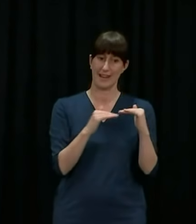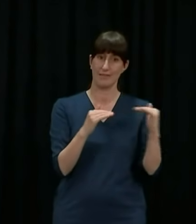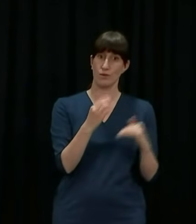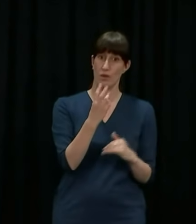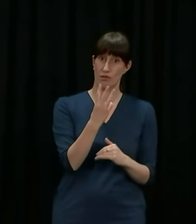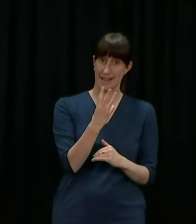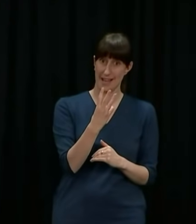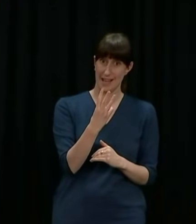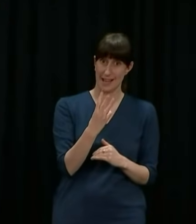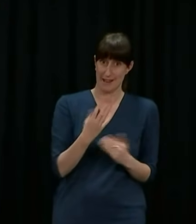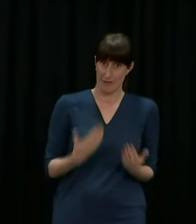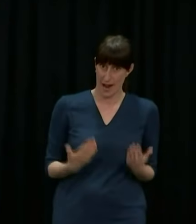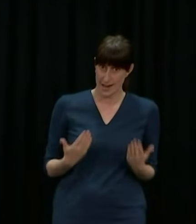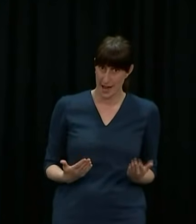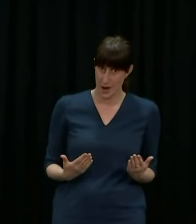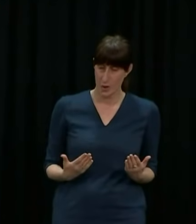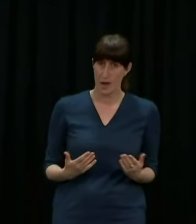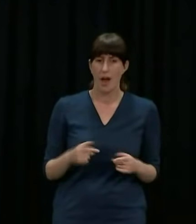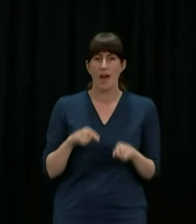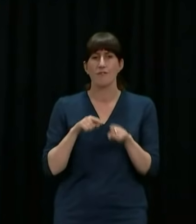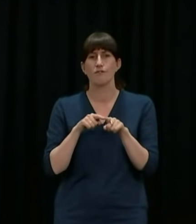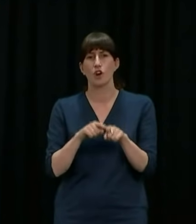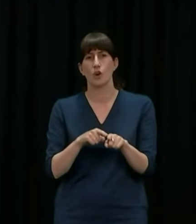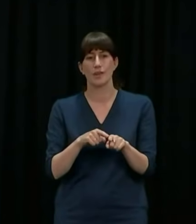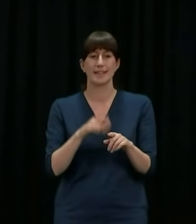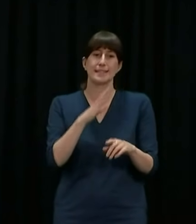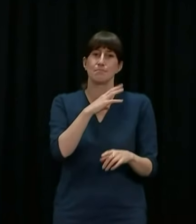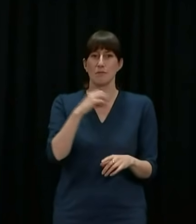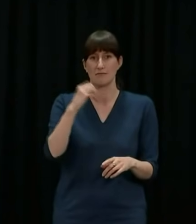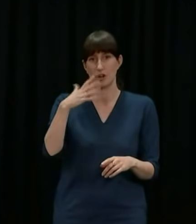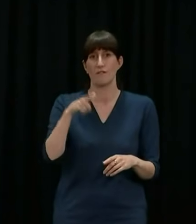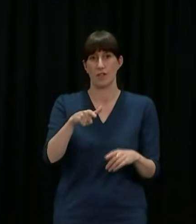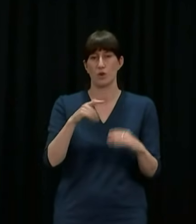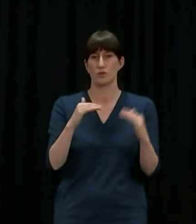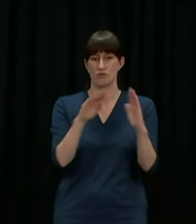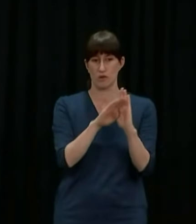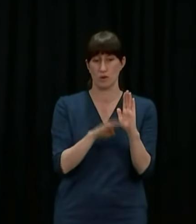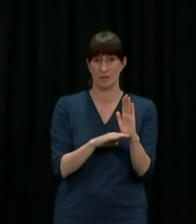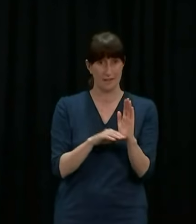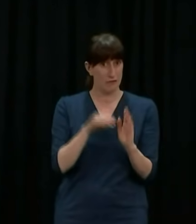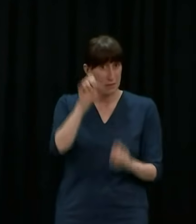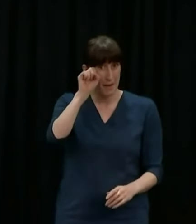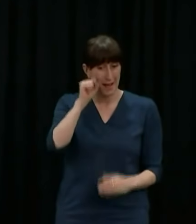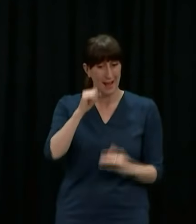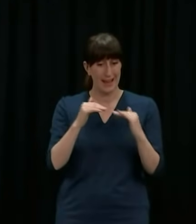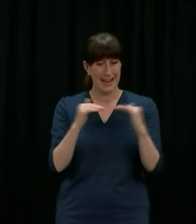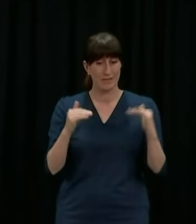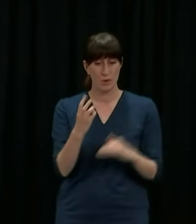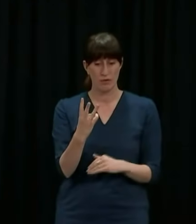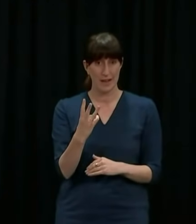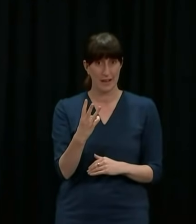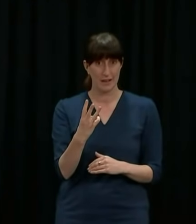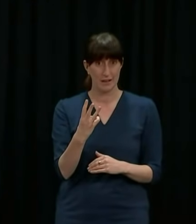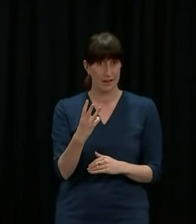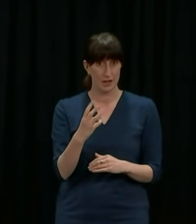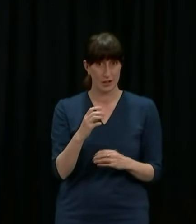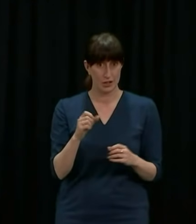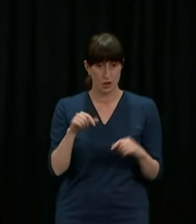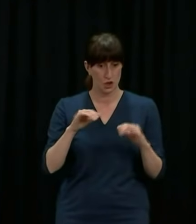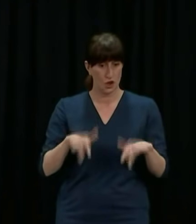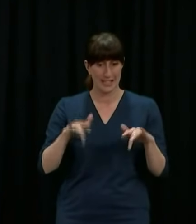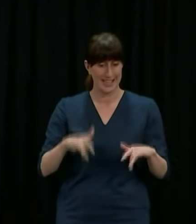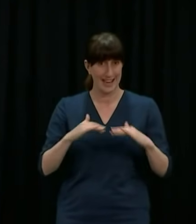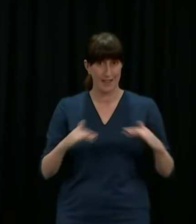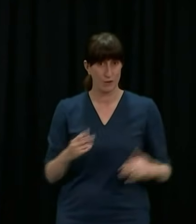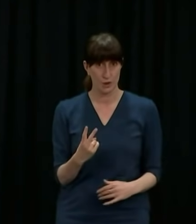following the spirit of the alert level restrictions that we have in Auckland now, it is still alert level 3, remember. Getting people to follow those rules is one of the ways